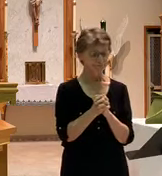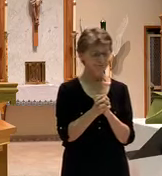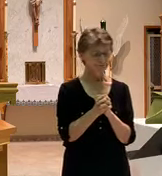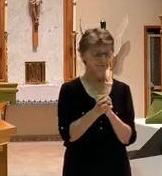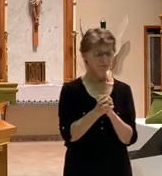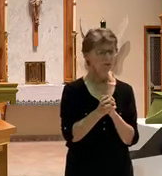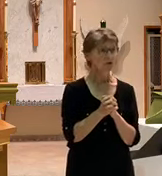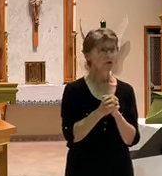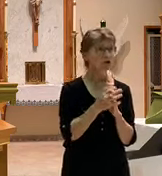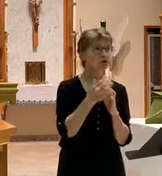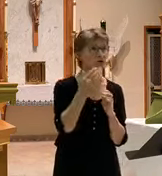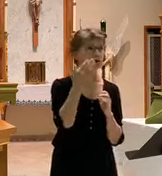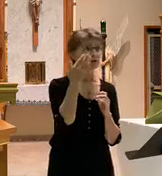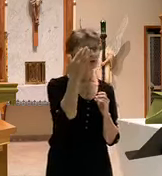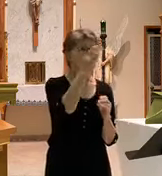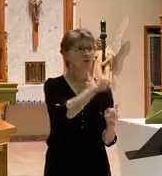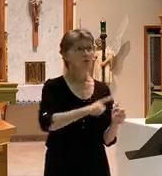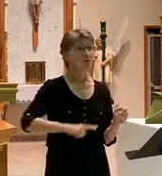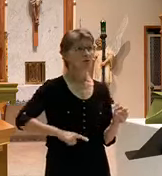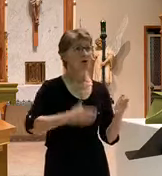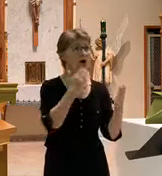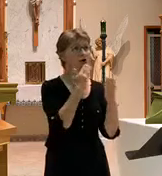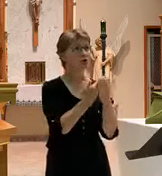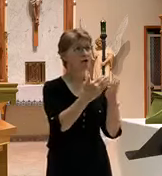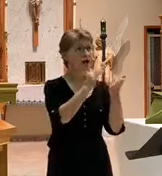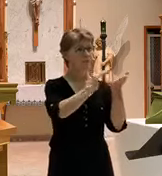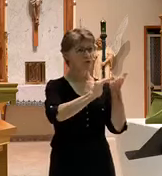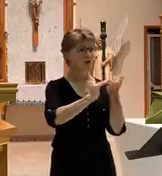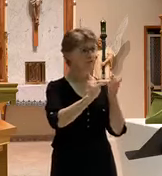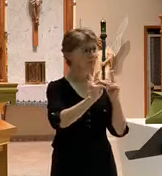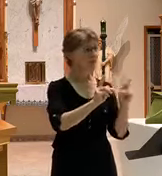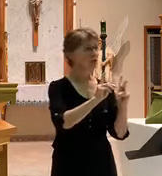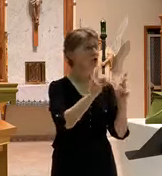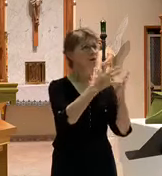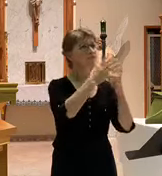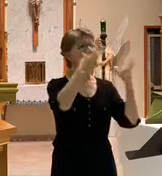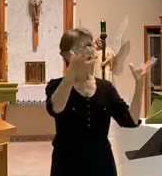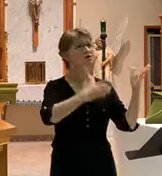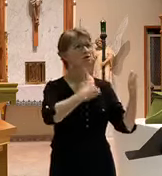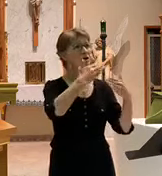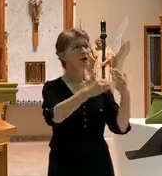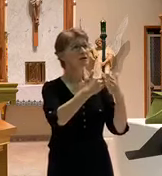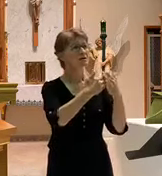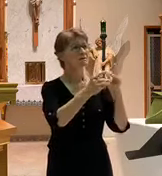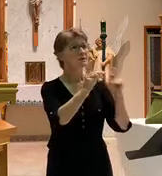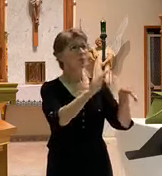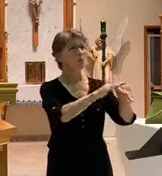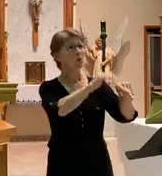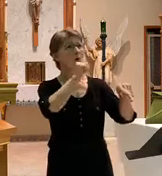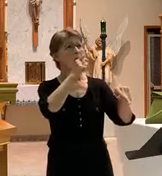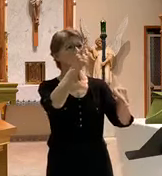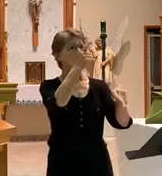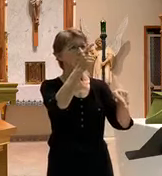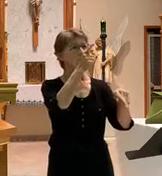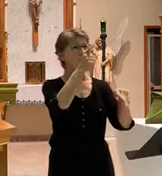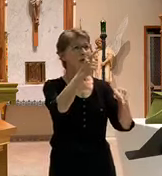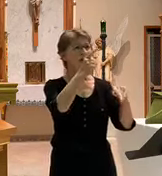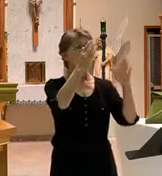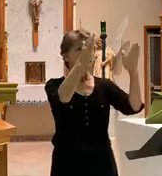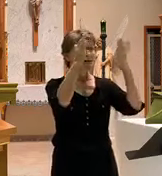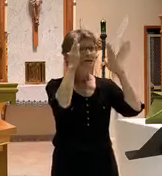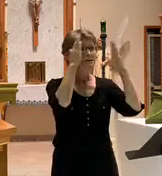You, O Lord, are good and forgiving, abounding in kindness to all who call upon you. Hearken,